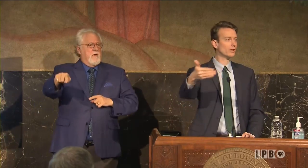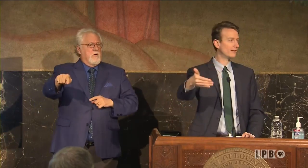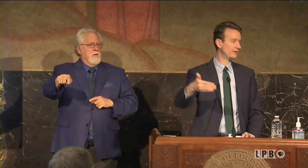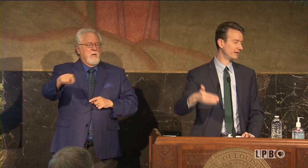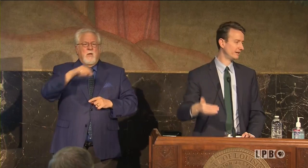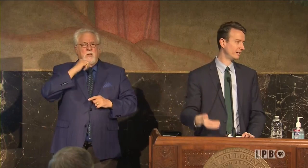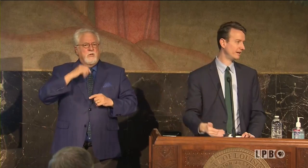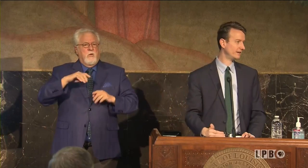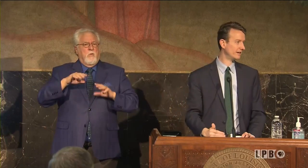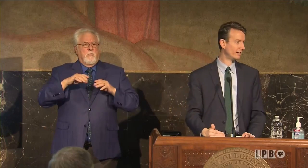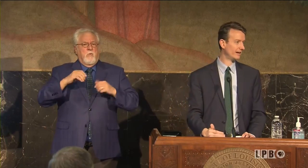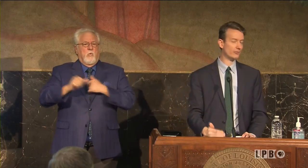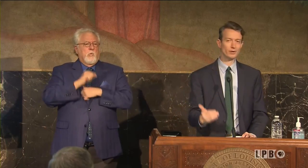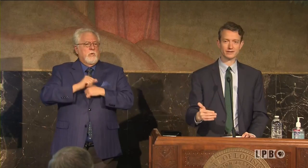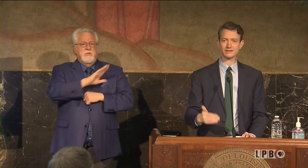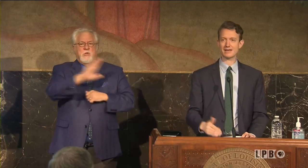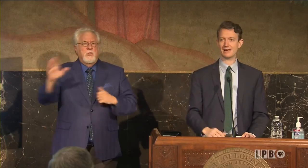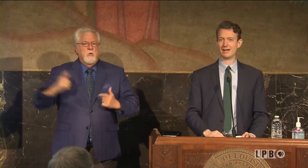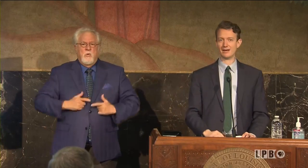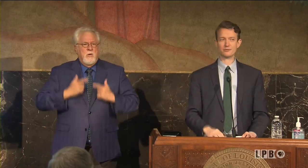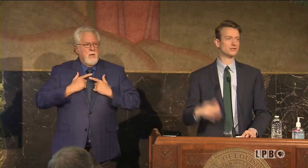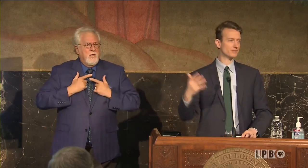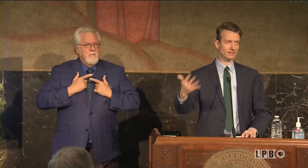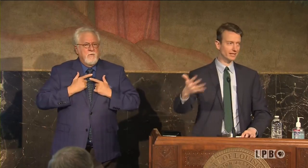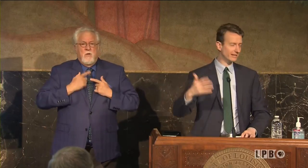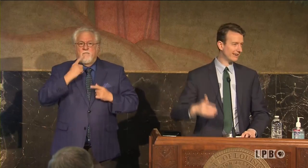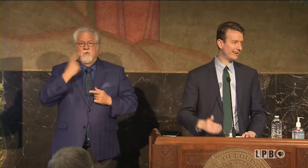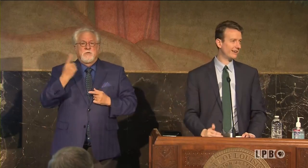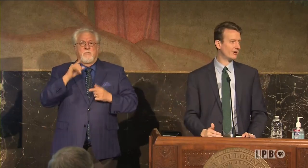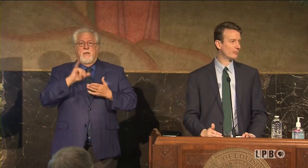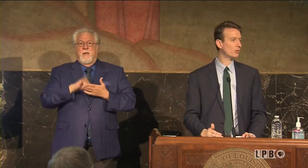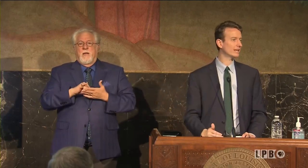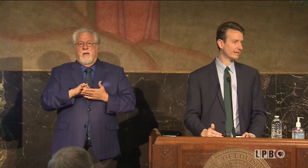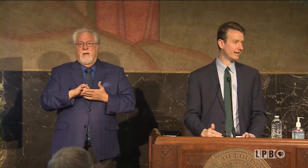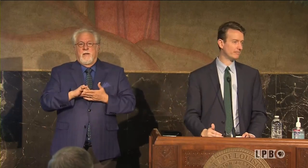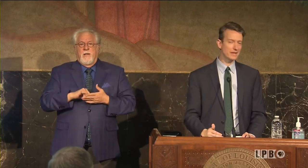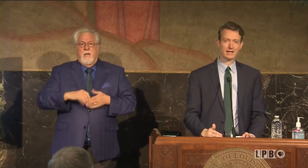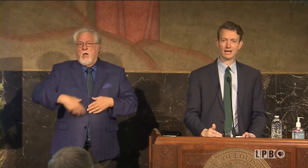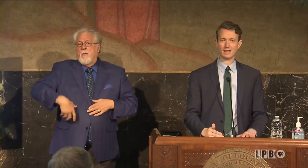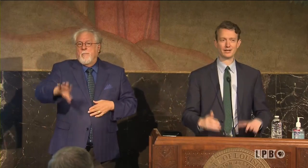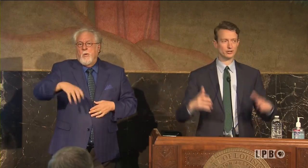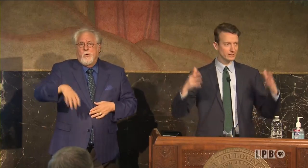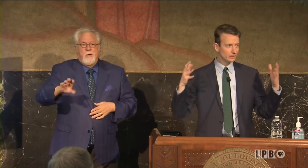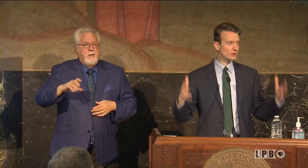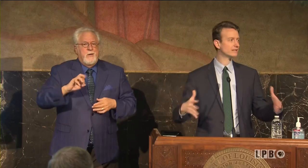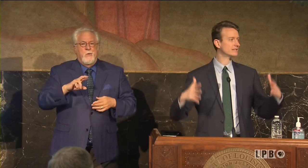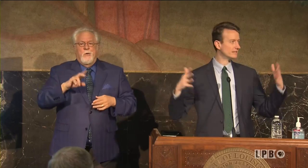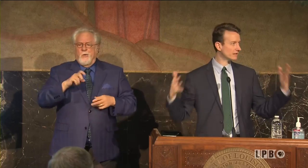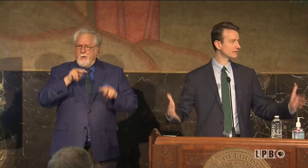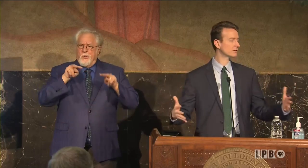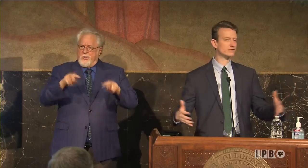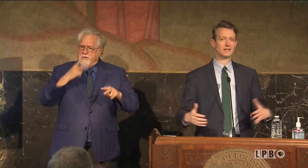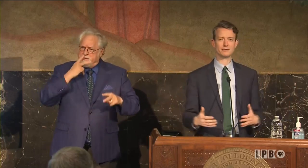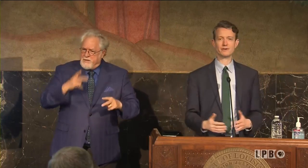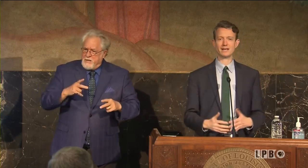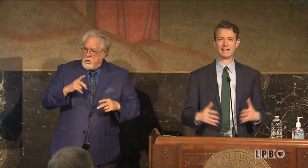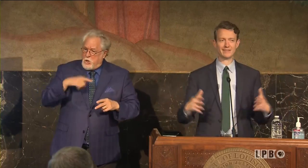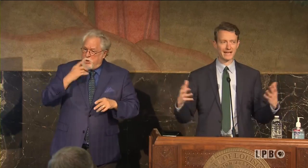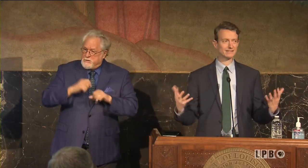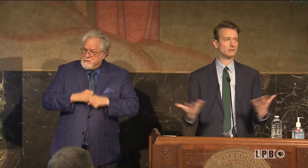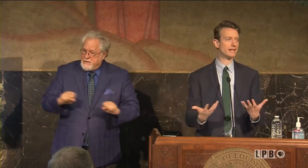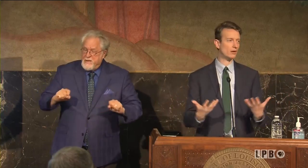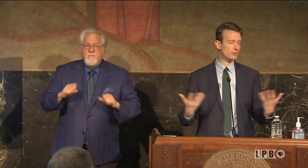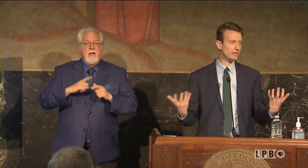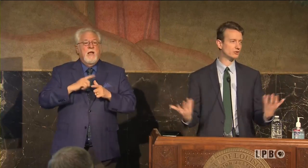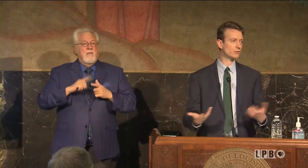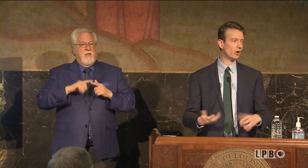put your life at risk for something like a bowling game. You need to look and see, does this look safe? And